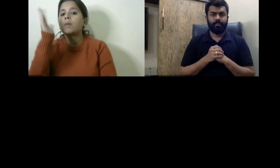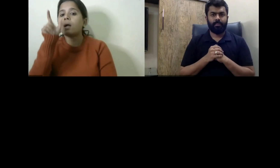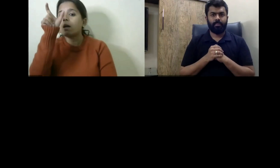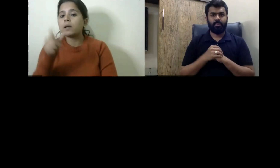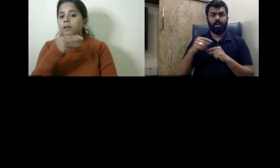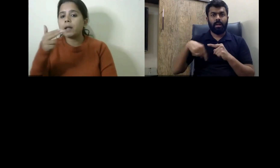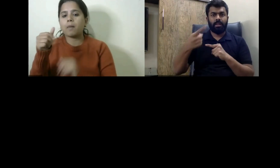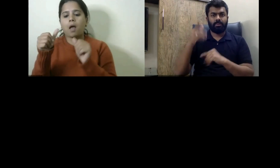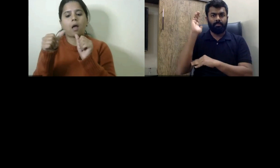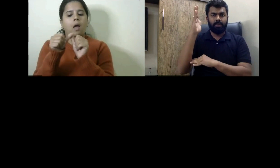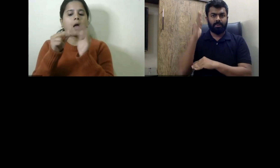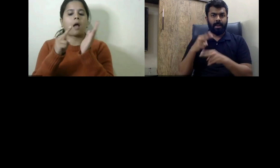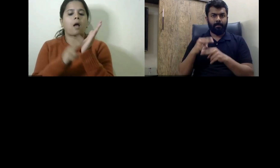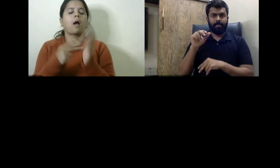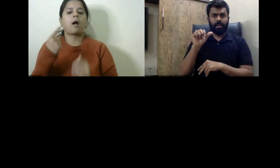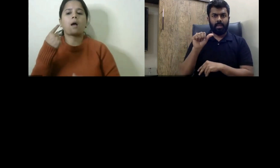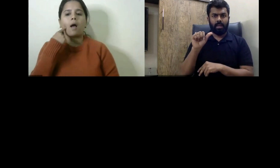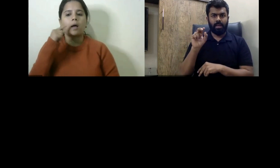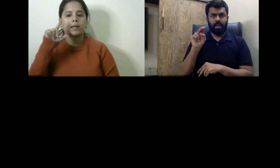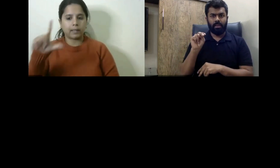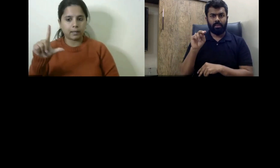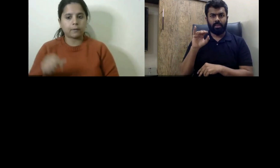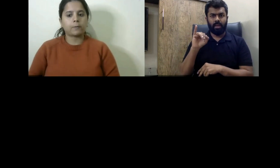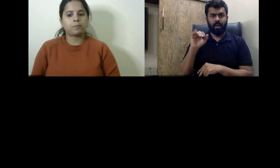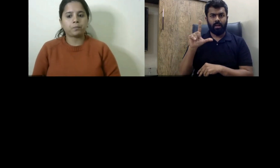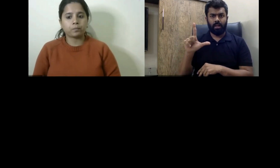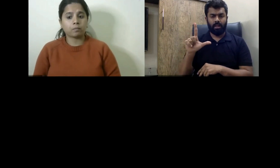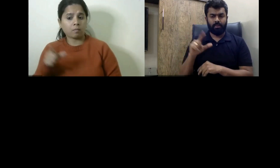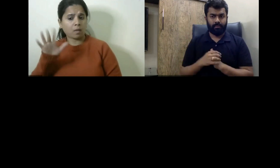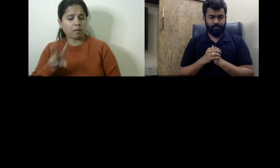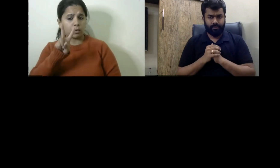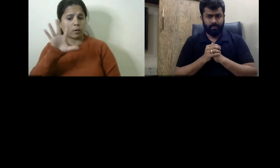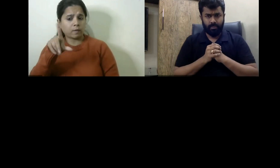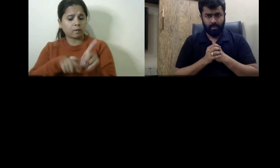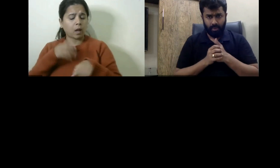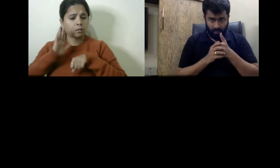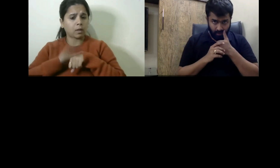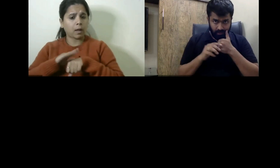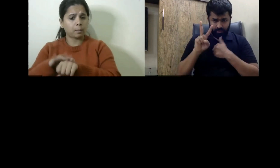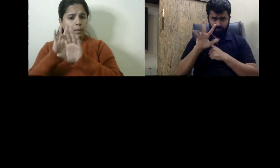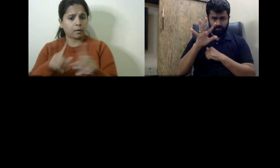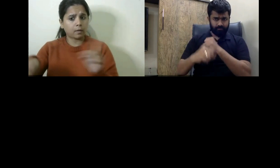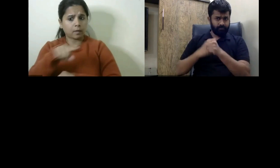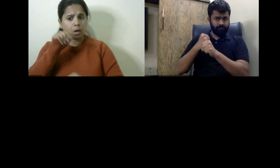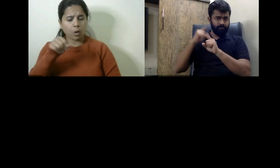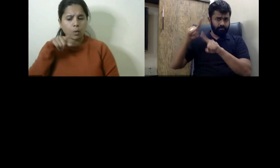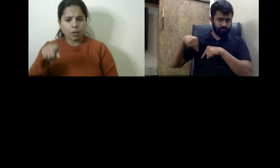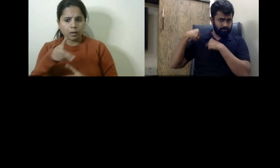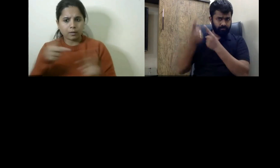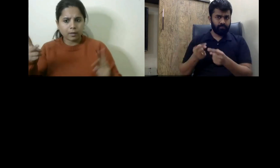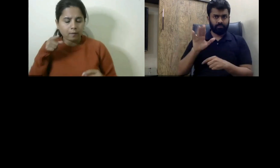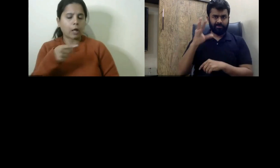Patil. Anil has over 25 years of experience in the international development sector as veterinarian,